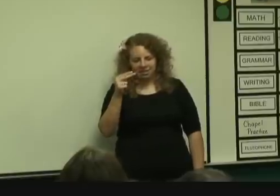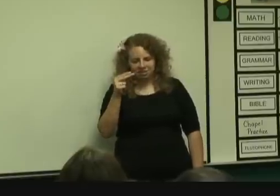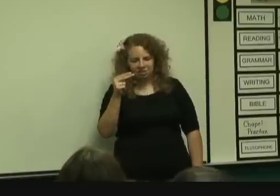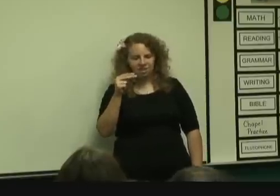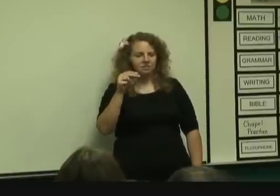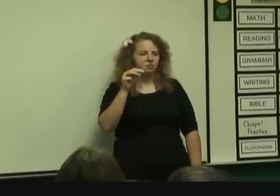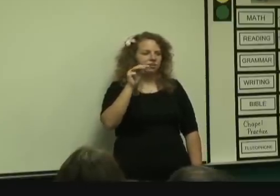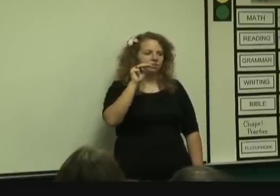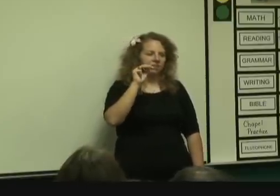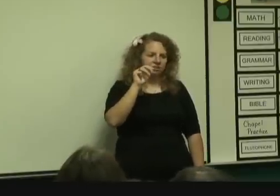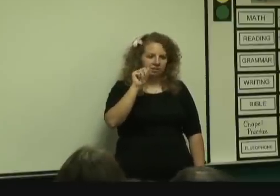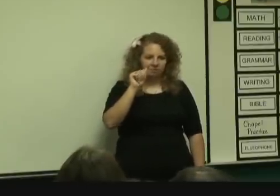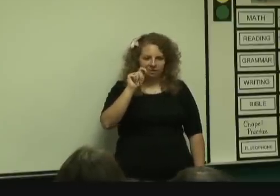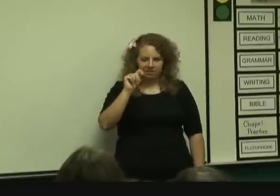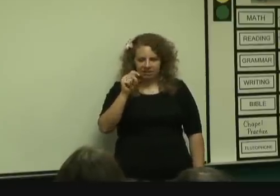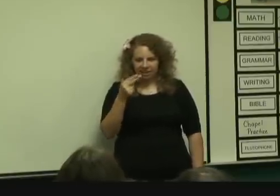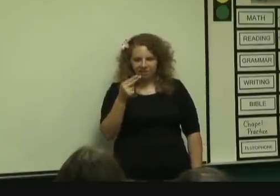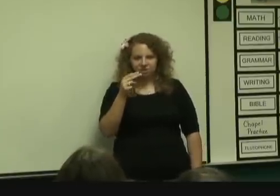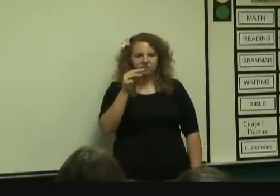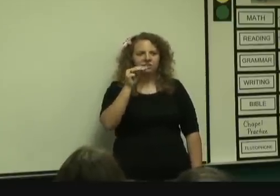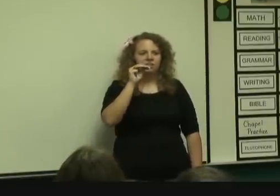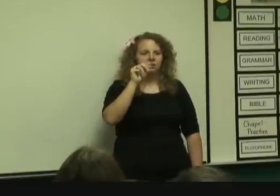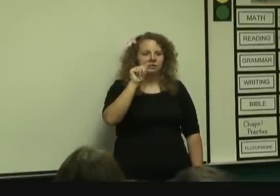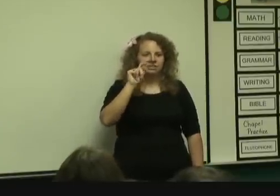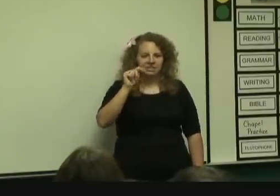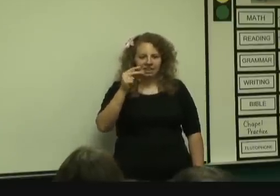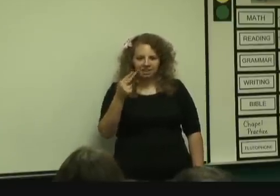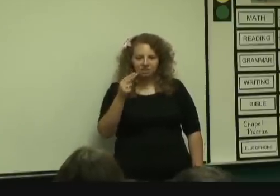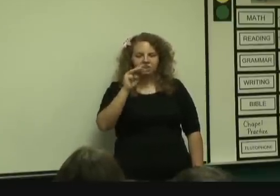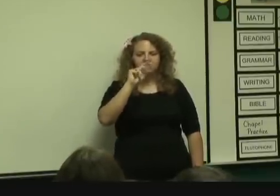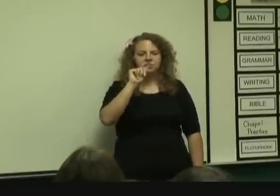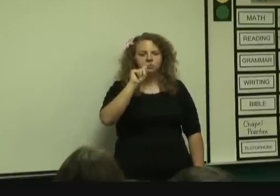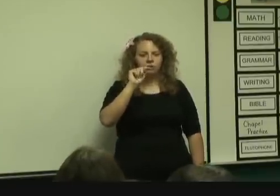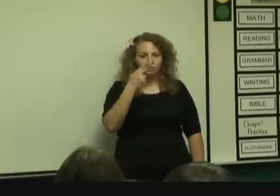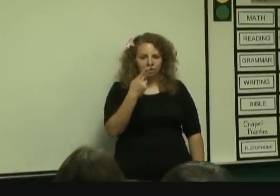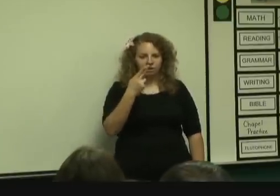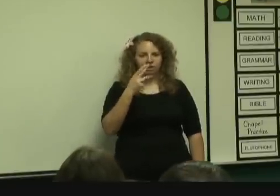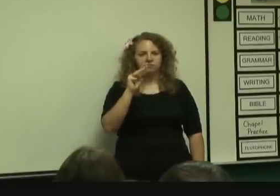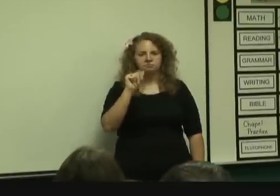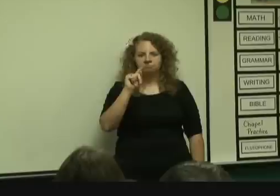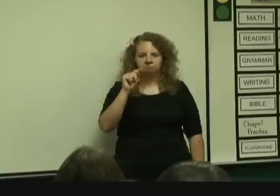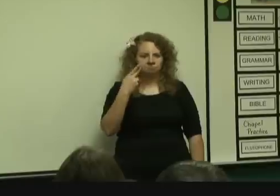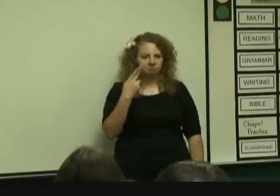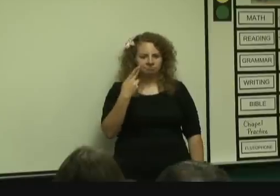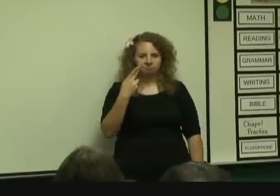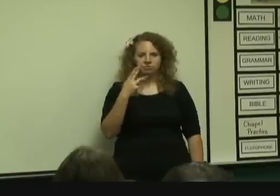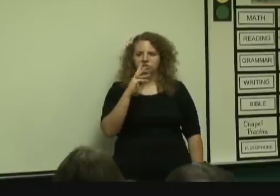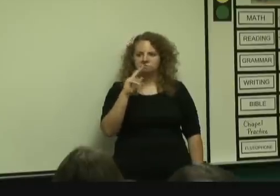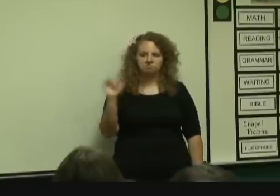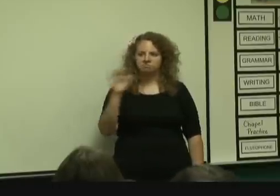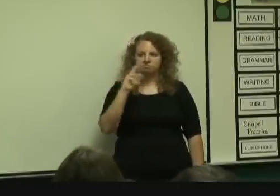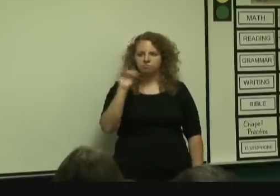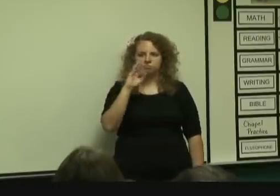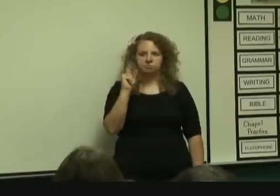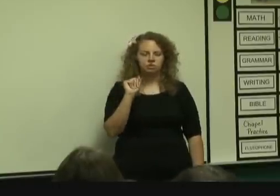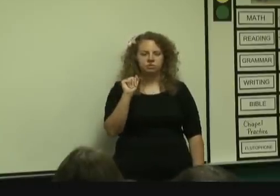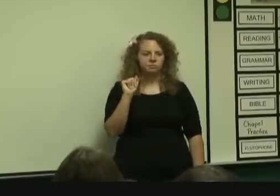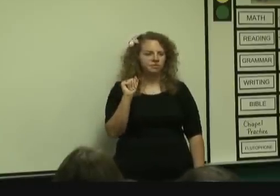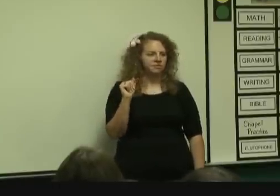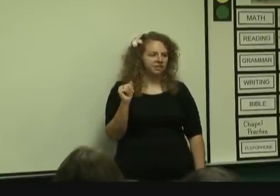M-A-T-H. You get a little faster, M-A-T-H, M-A-T-H, to the point where you're, just move your fingers.